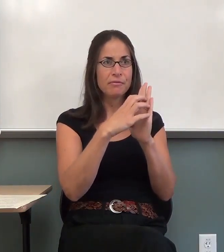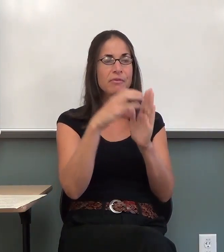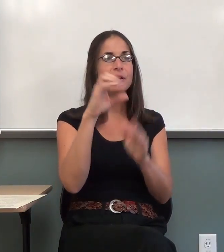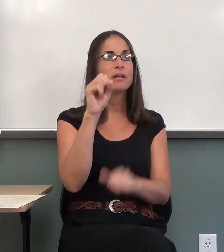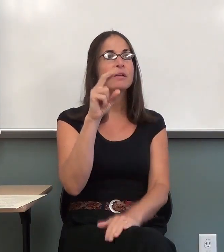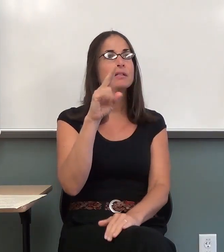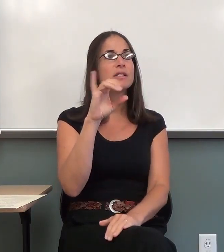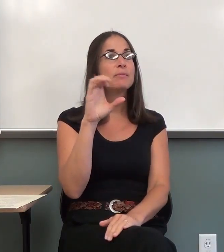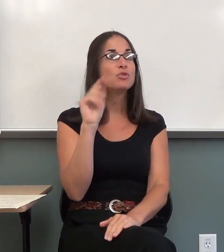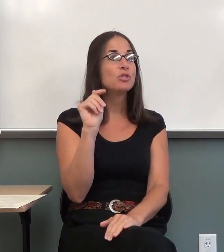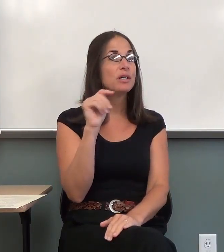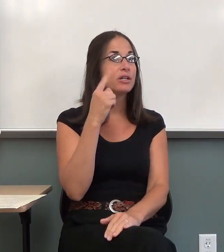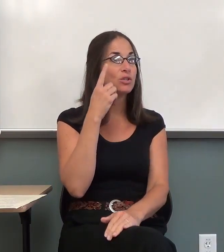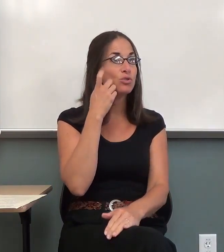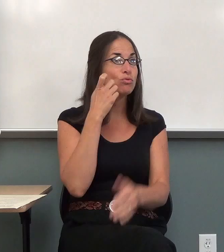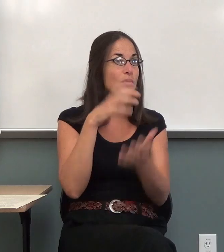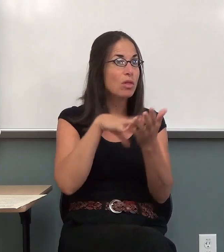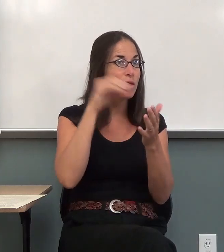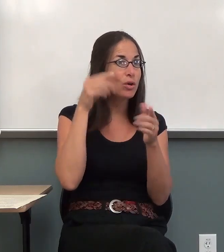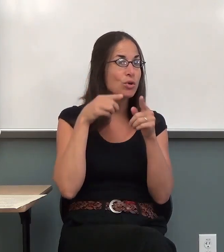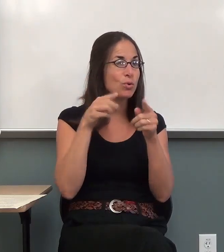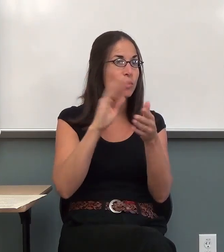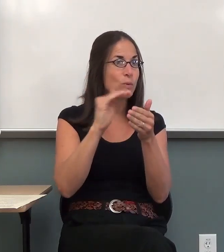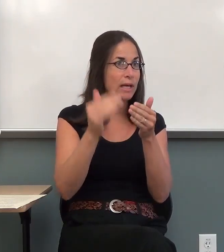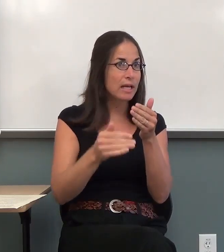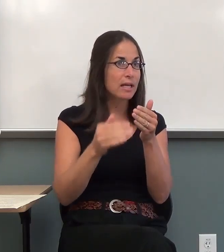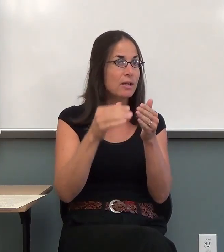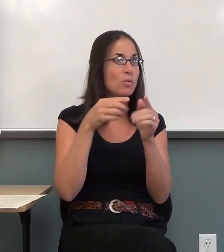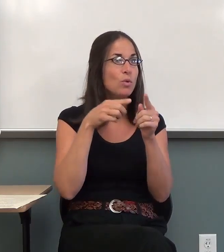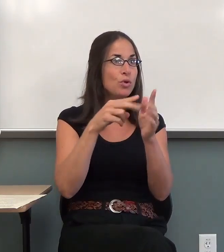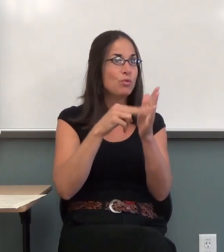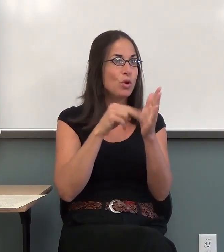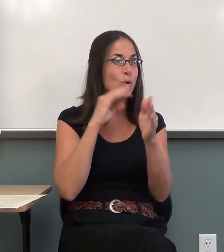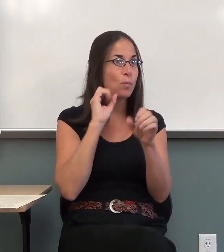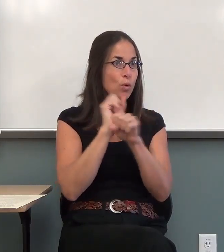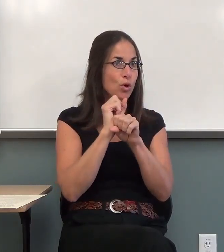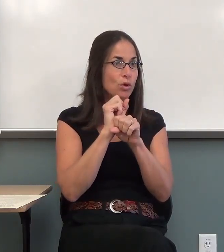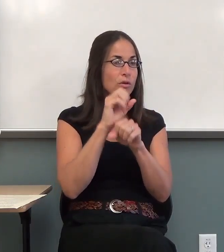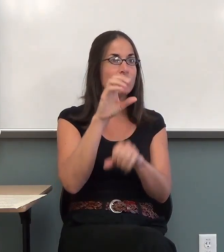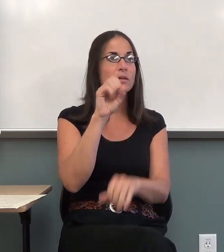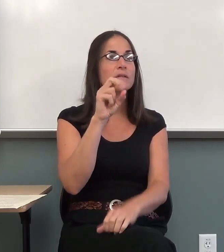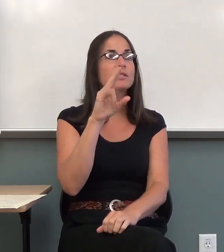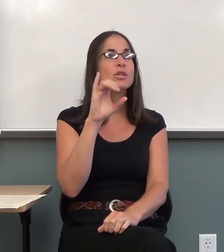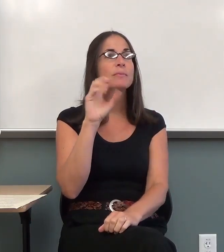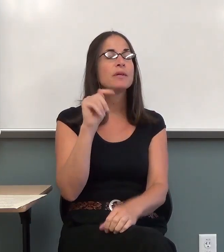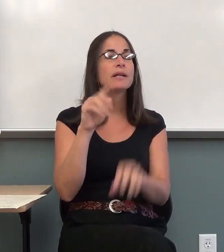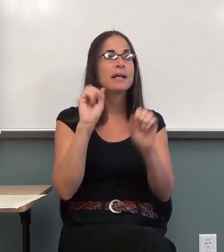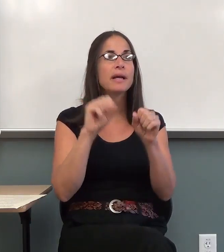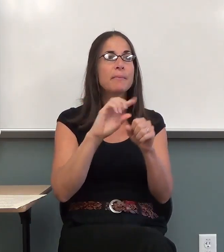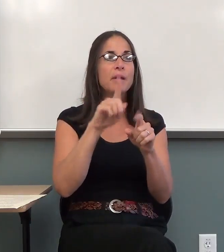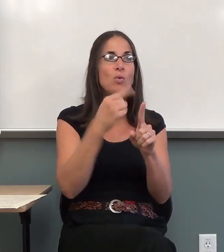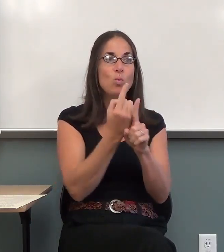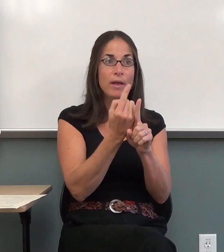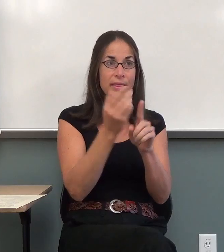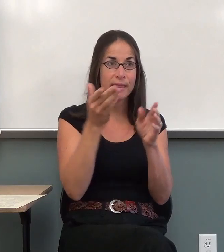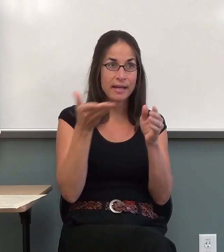learned over the weekend, I'm hoping, when you read your homework assignment, that the subject can be a singular thing that an